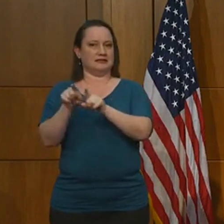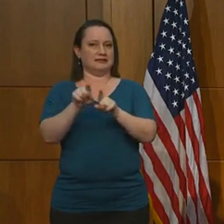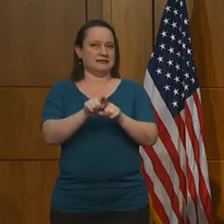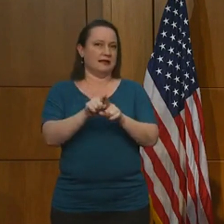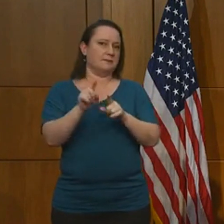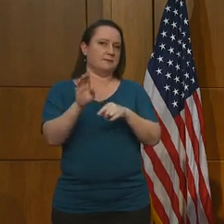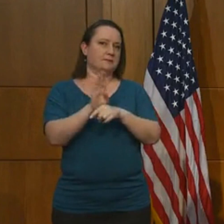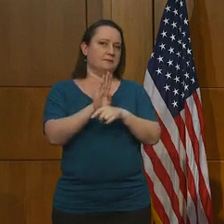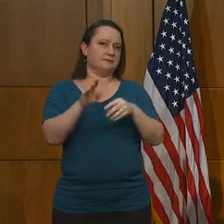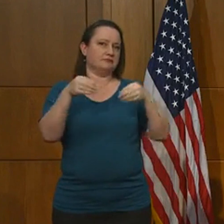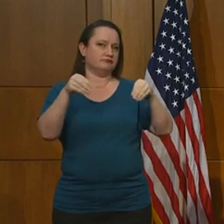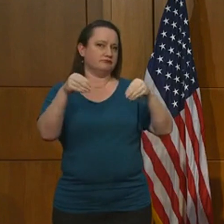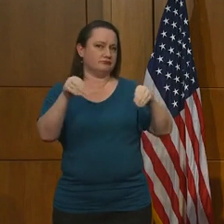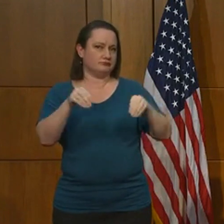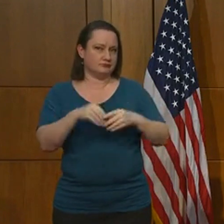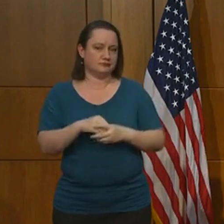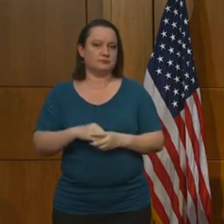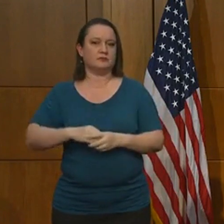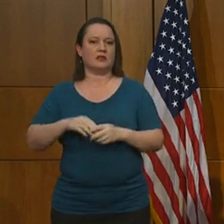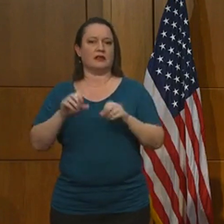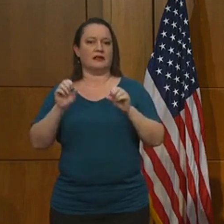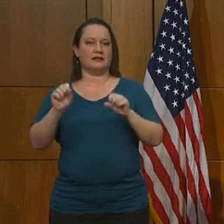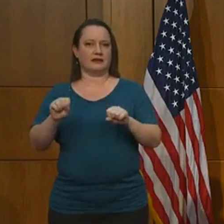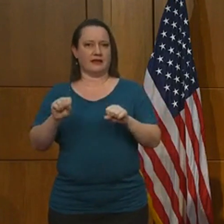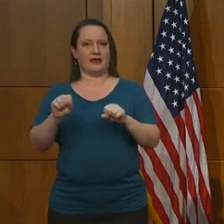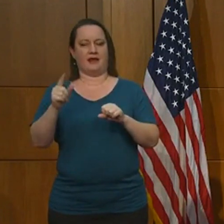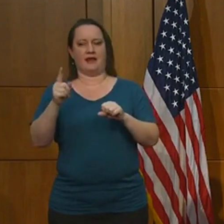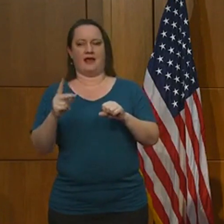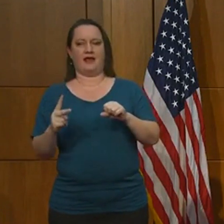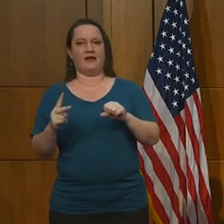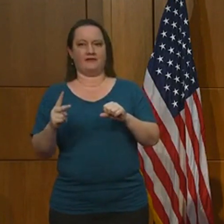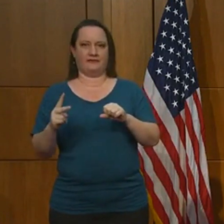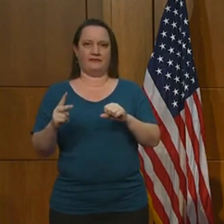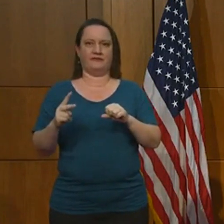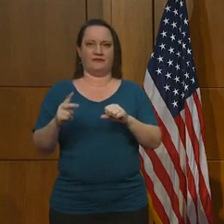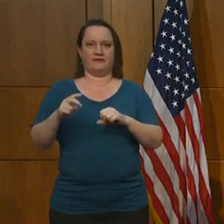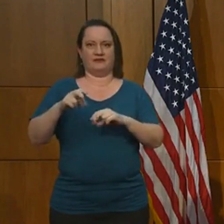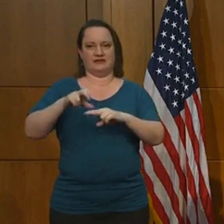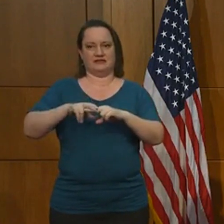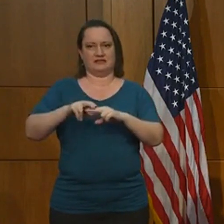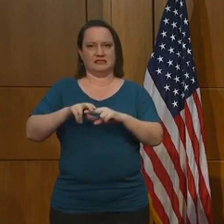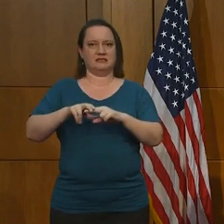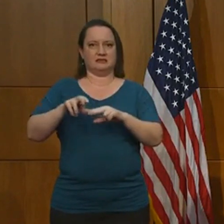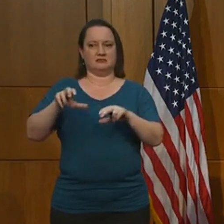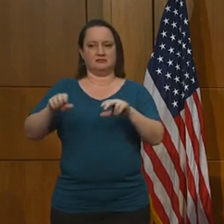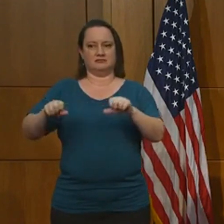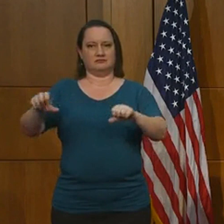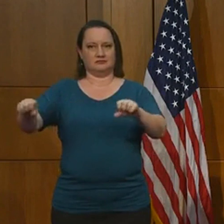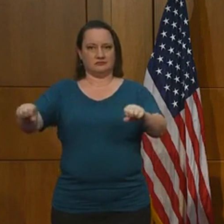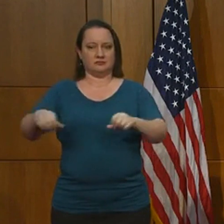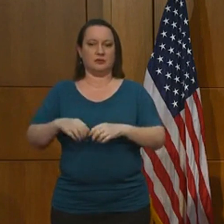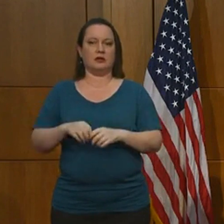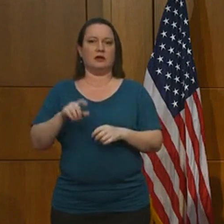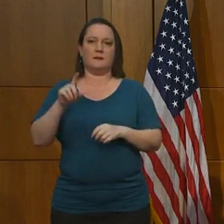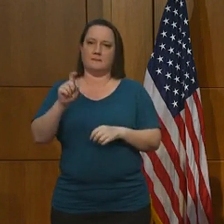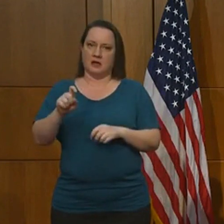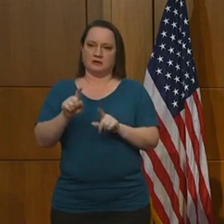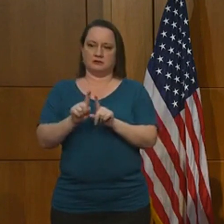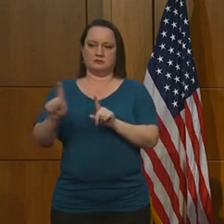retail stores, that they can have 50% capacity. They need to continue to practice social